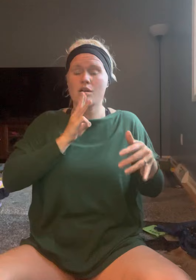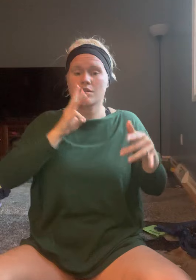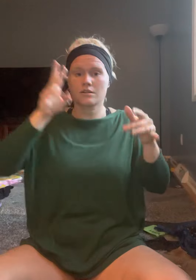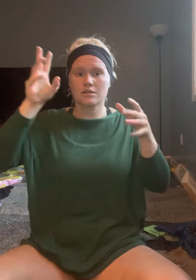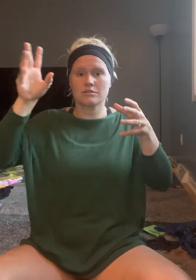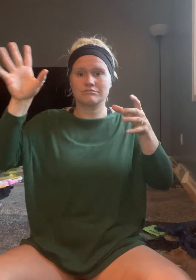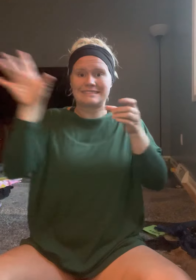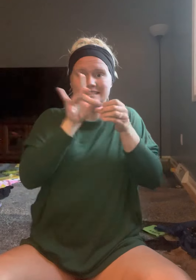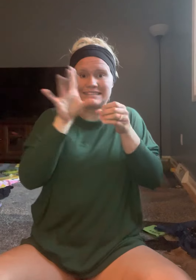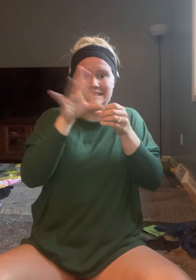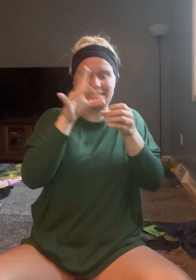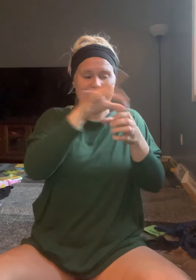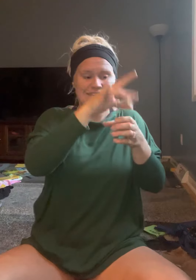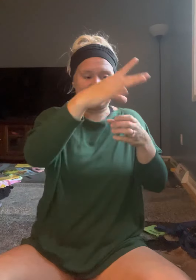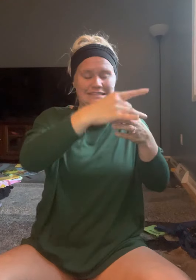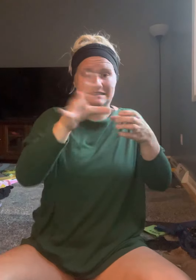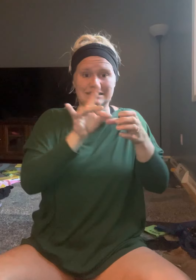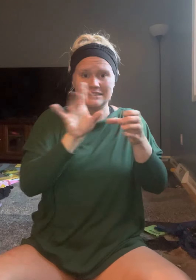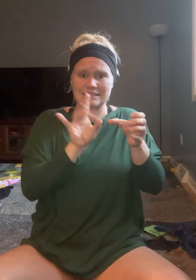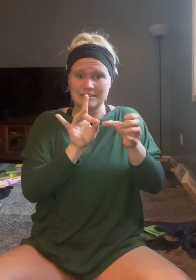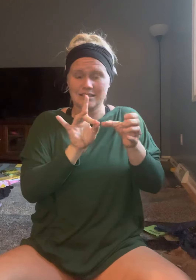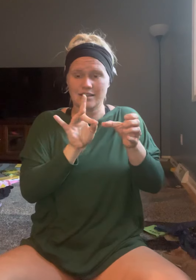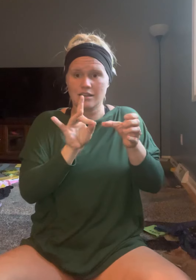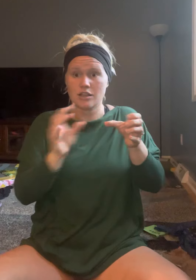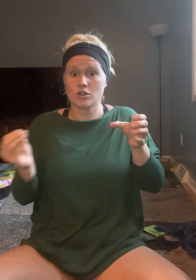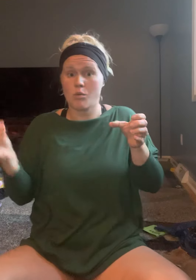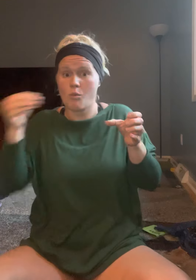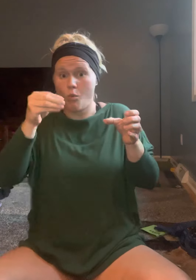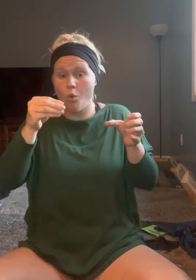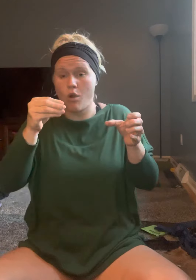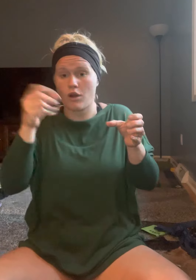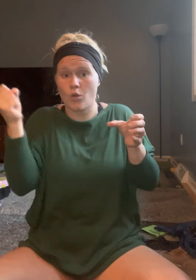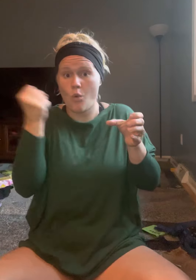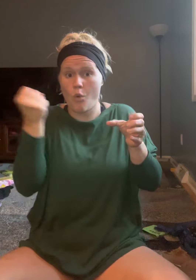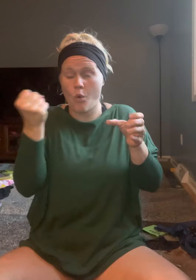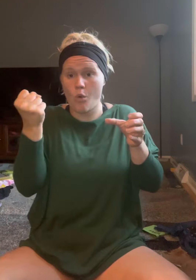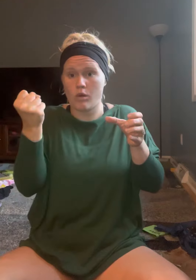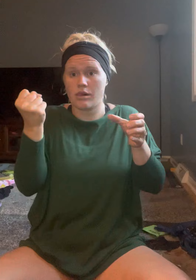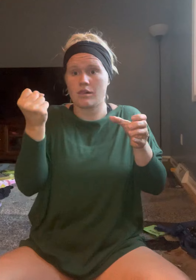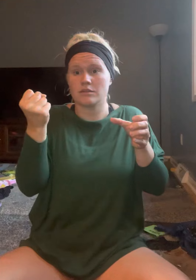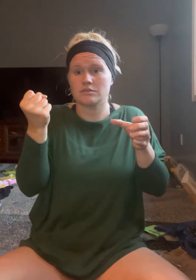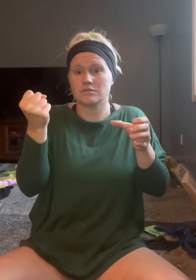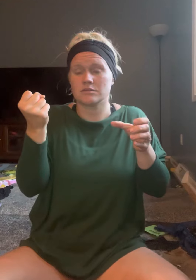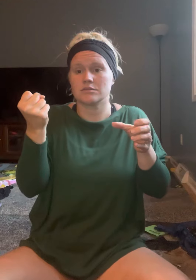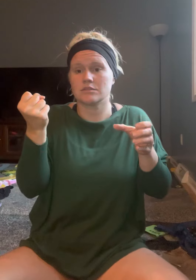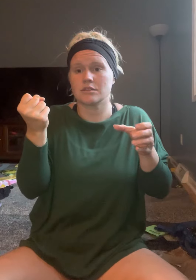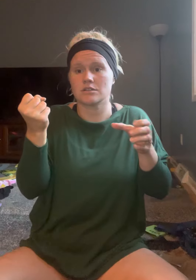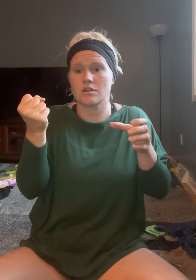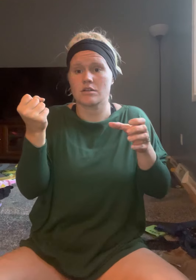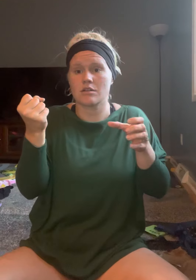Because it's cooler. And what's that do to the air around the Pepsi can? It cools it, and the water vapor in that air around the Pepsi